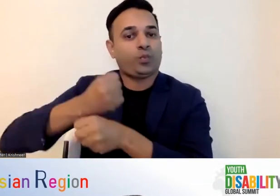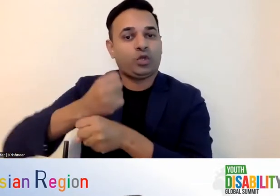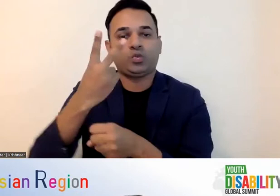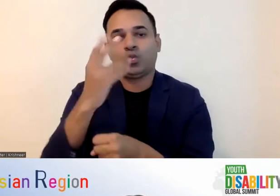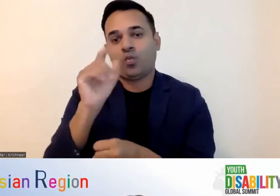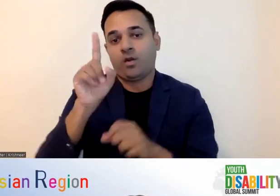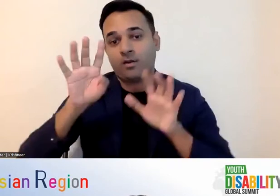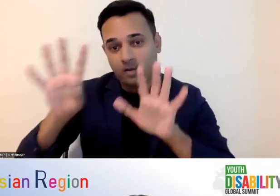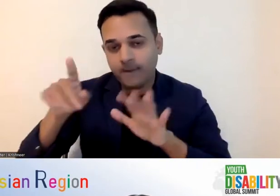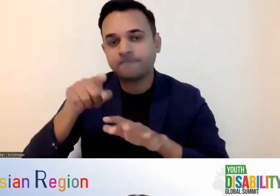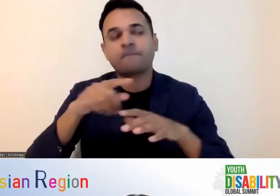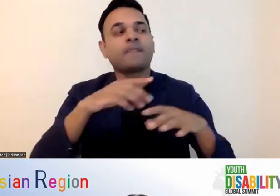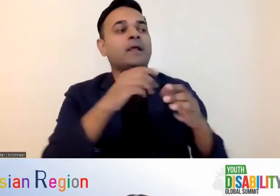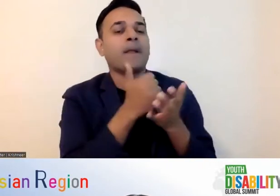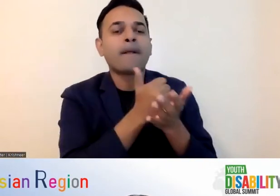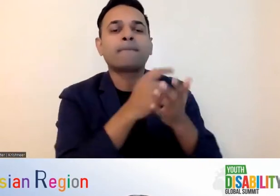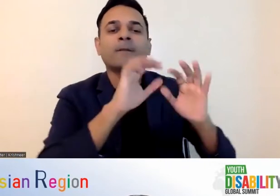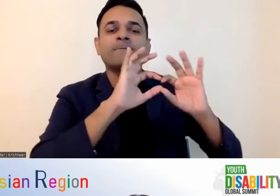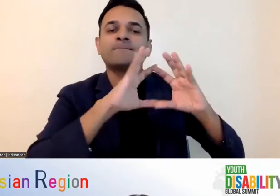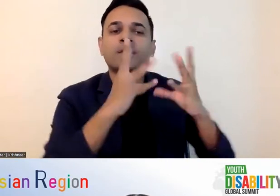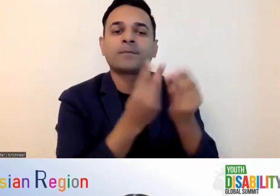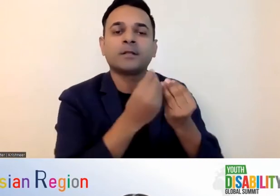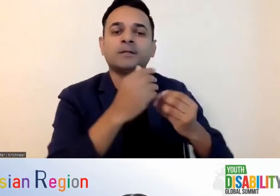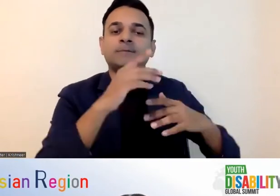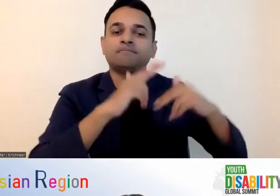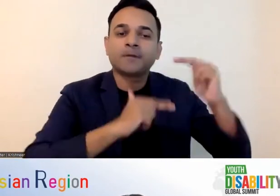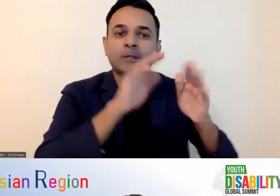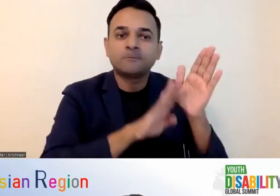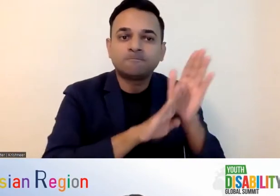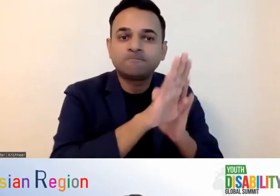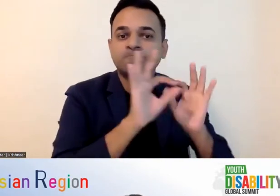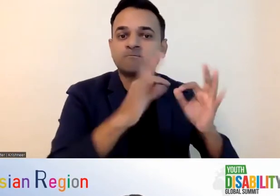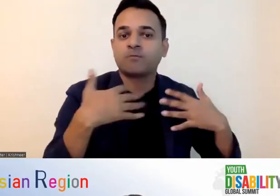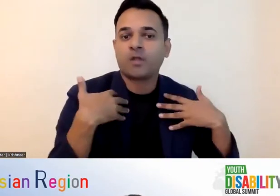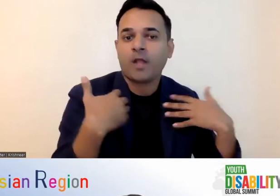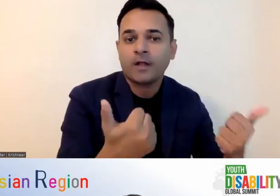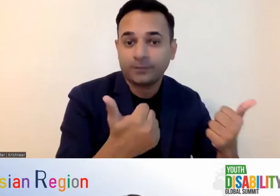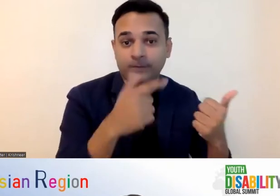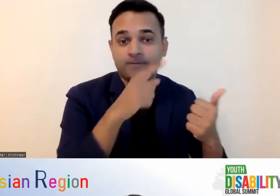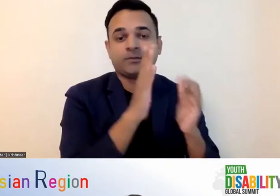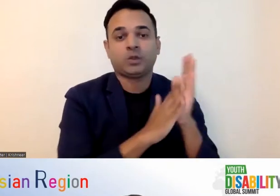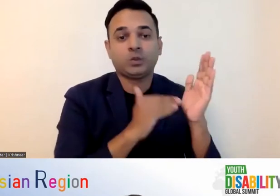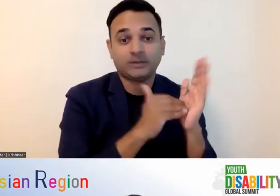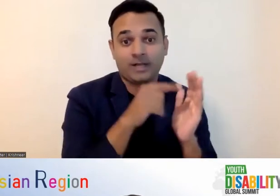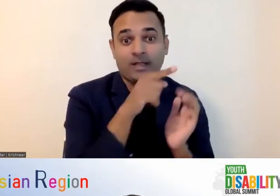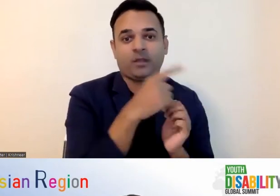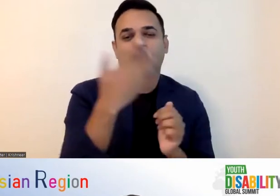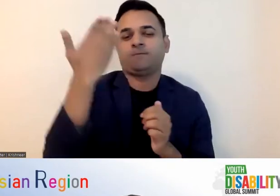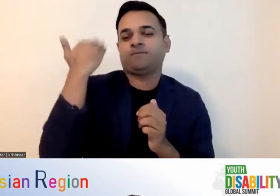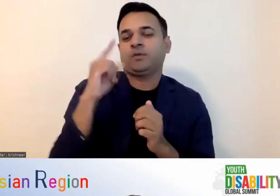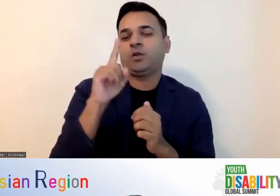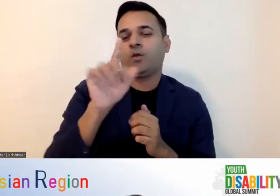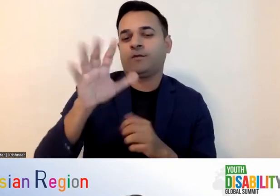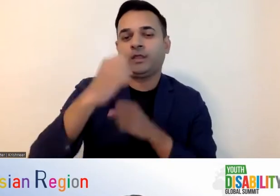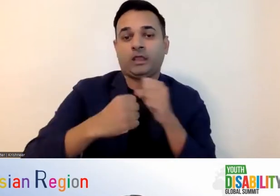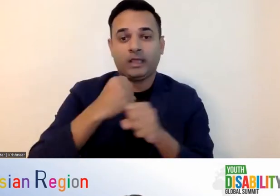lived experience of disability and cultural diversity, she was passionate about envisioning and working towards a society where no